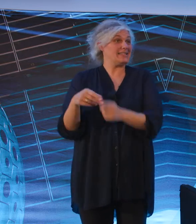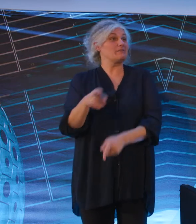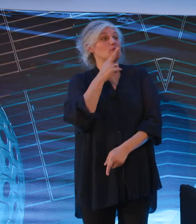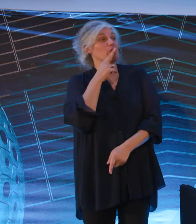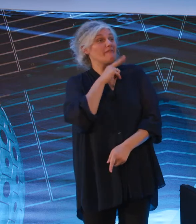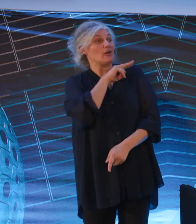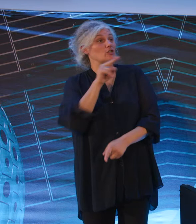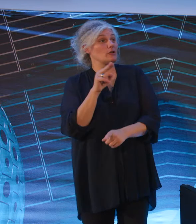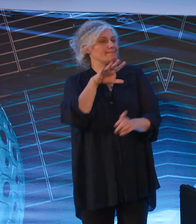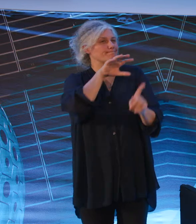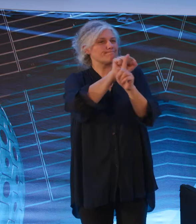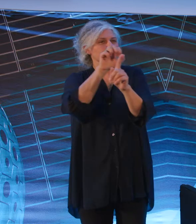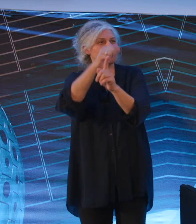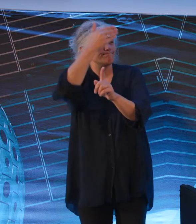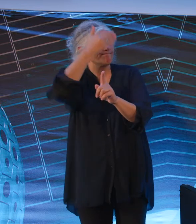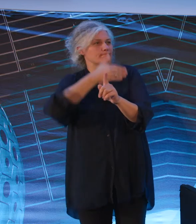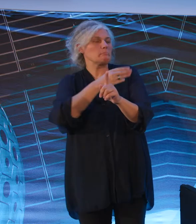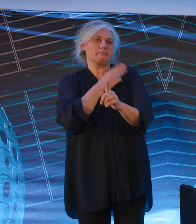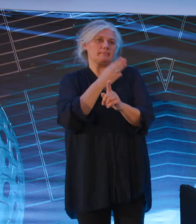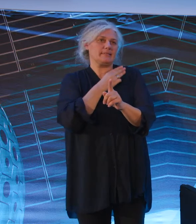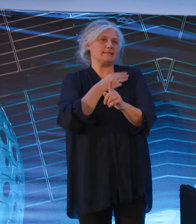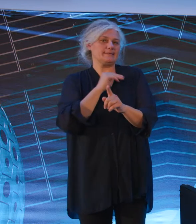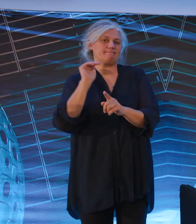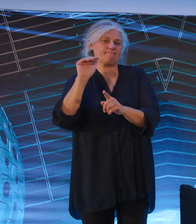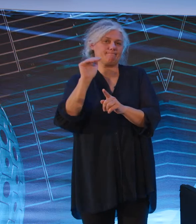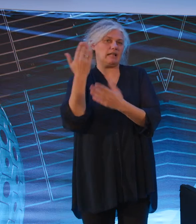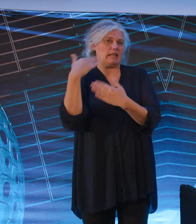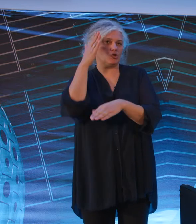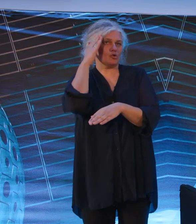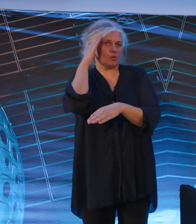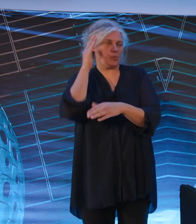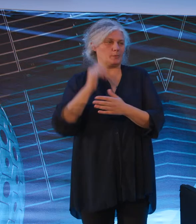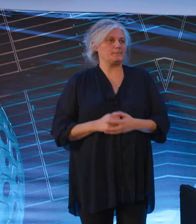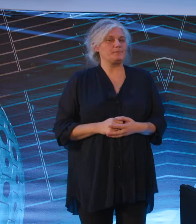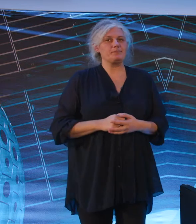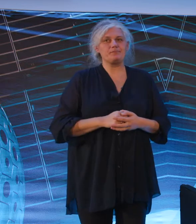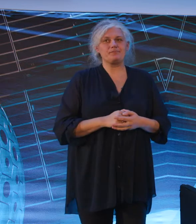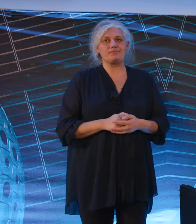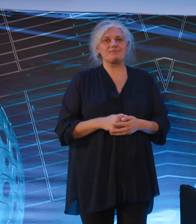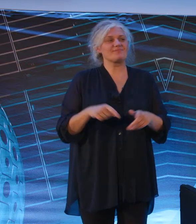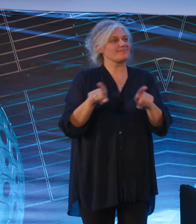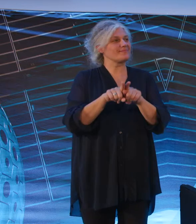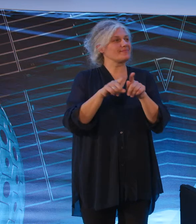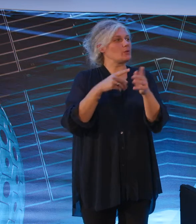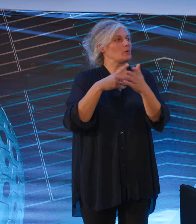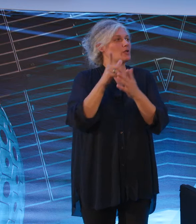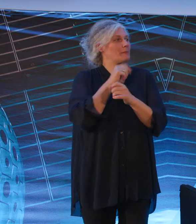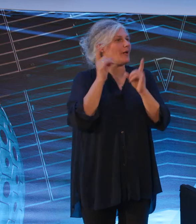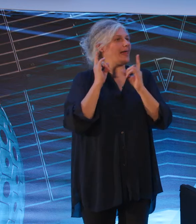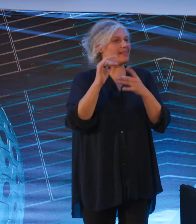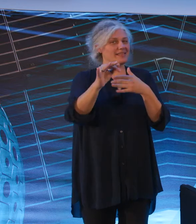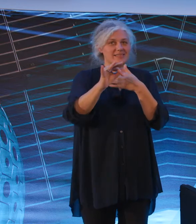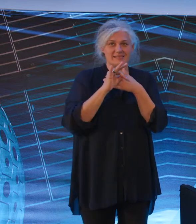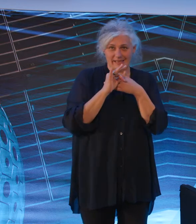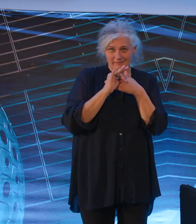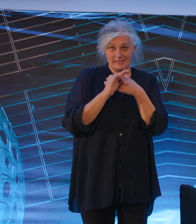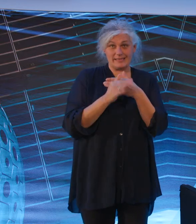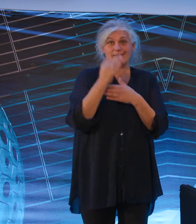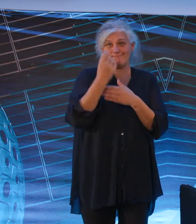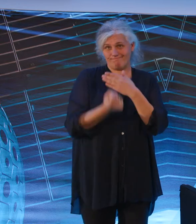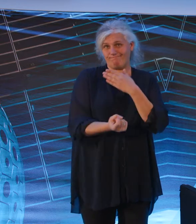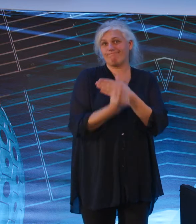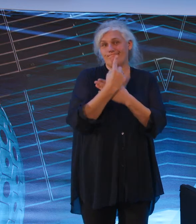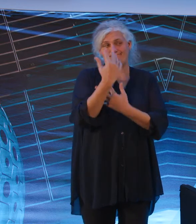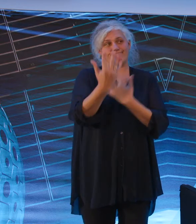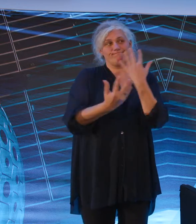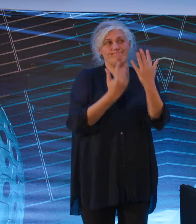not to be featured, just please let the photographer and videographer know. And also in terms of health and safety, in the event of a